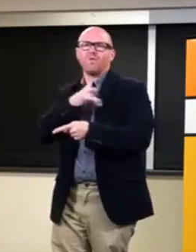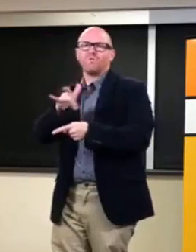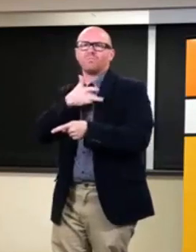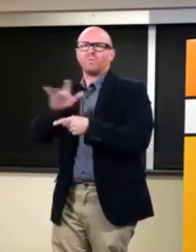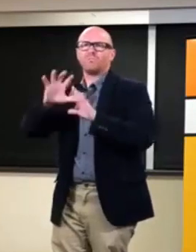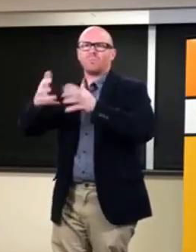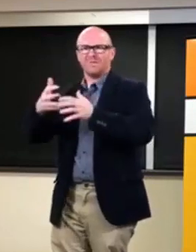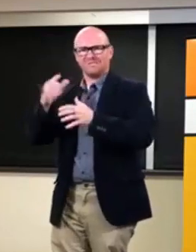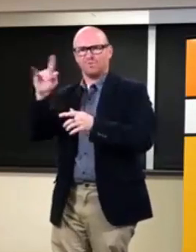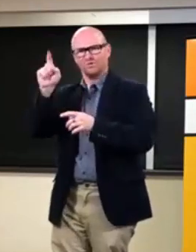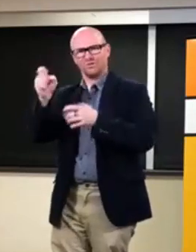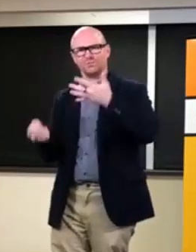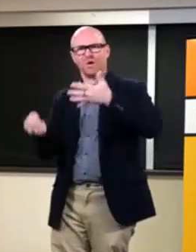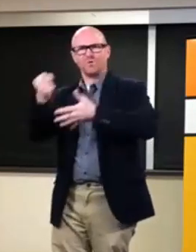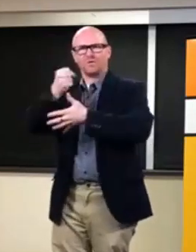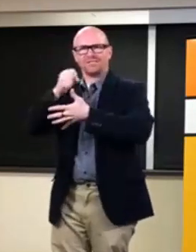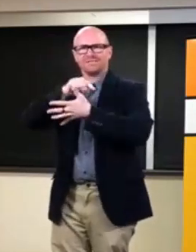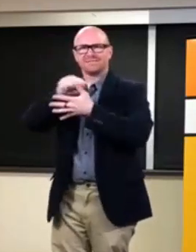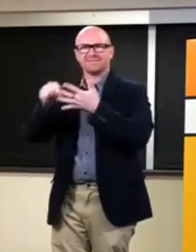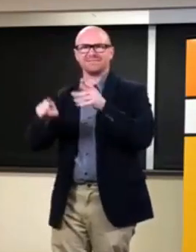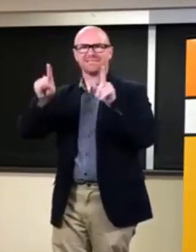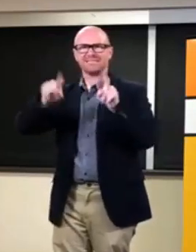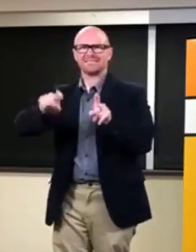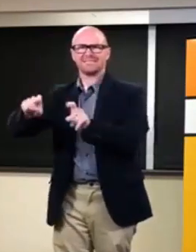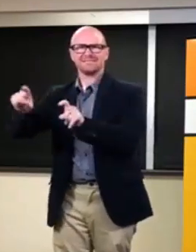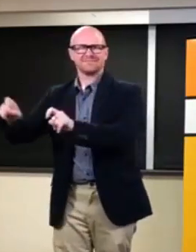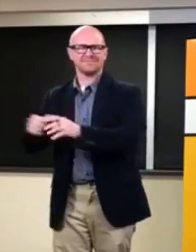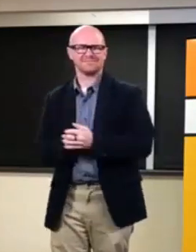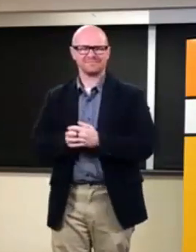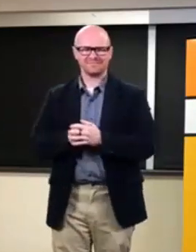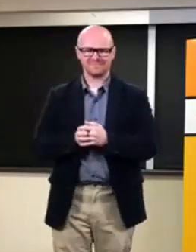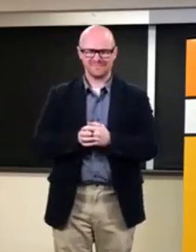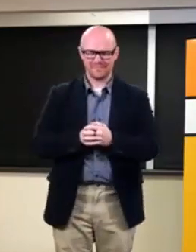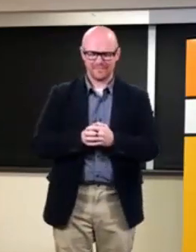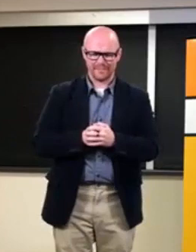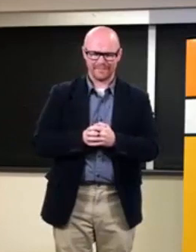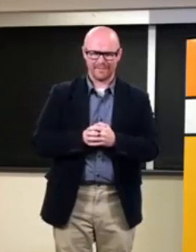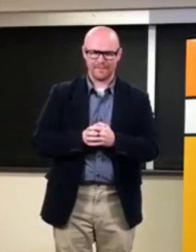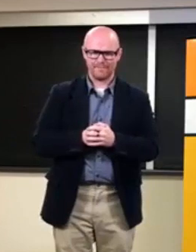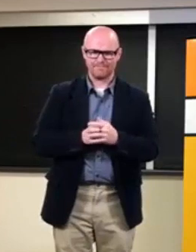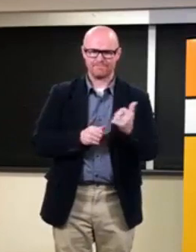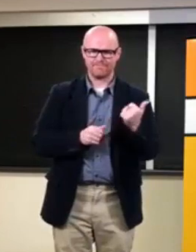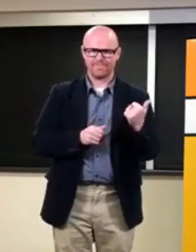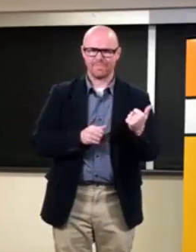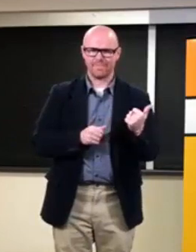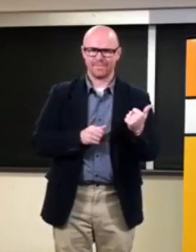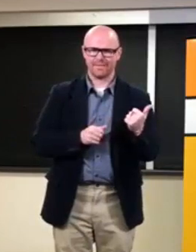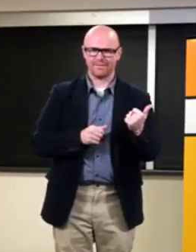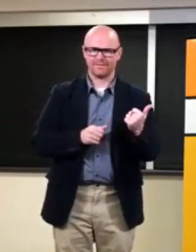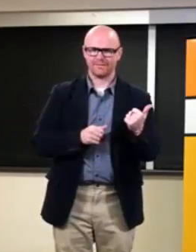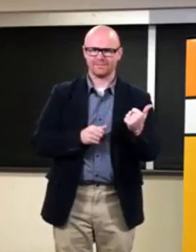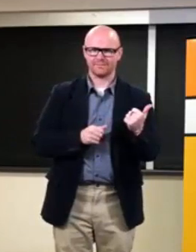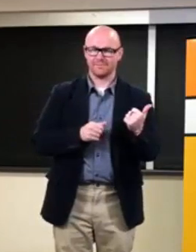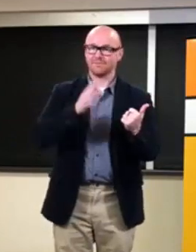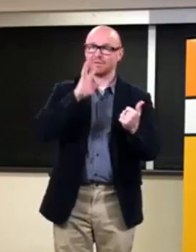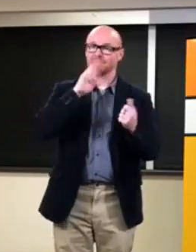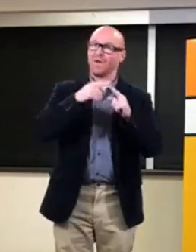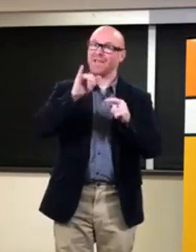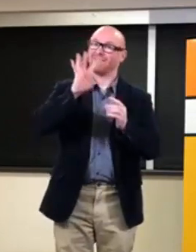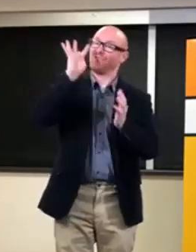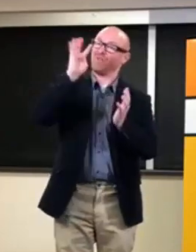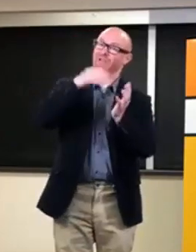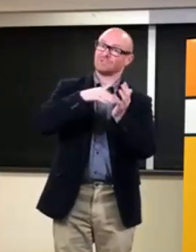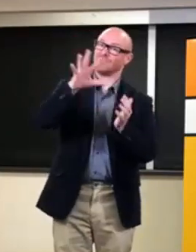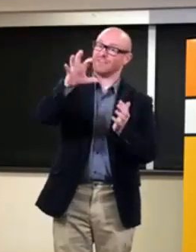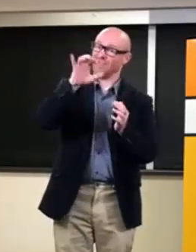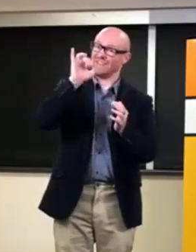prioritized. All right. So do you have a number on the testing capacity in terms of supplies, or just the testing capacity in terms